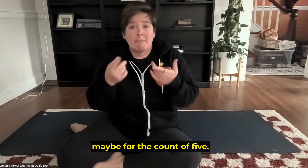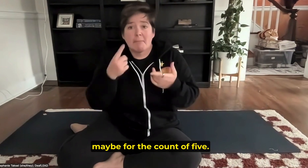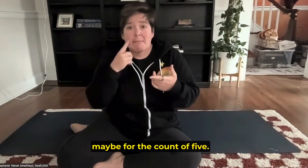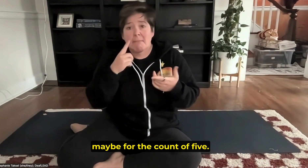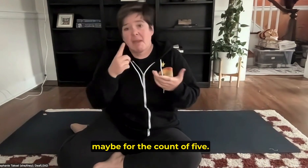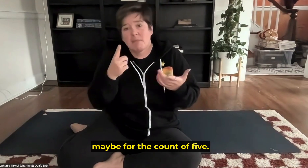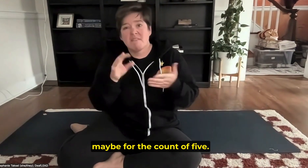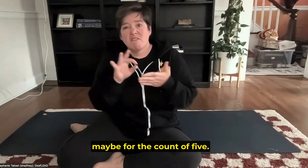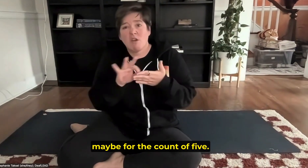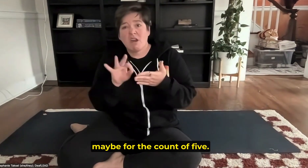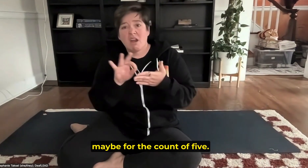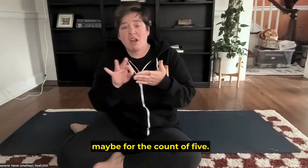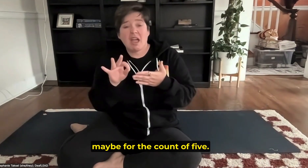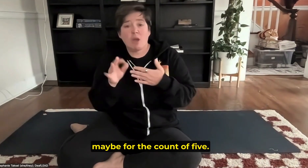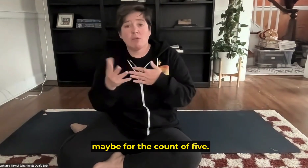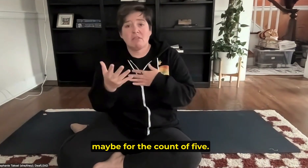Maybe for the count of 5,